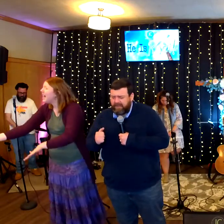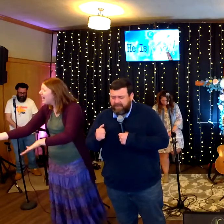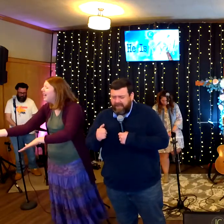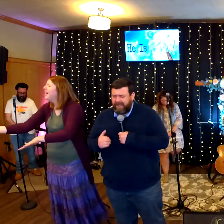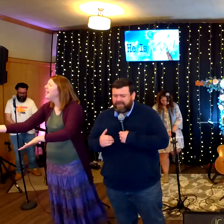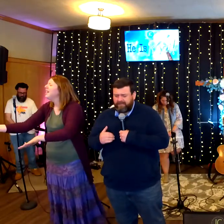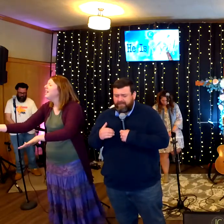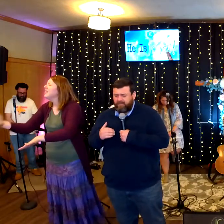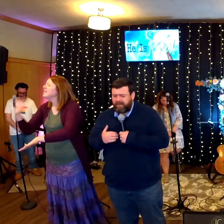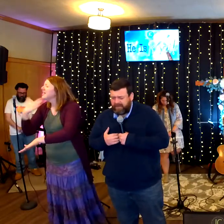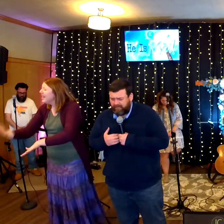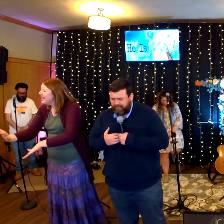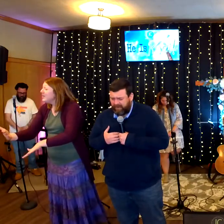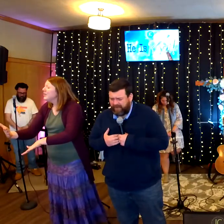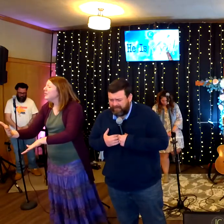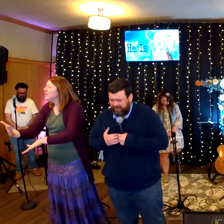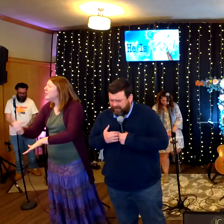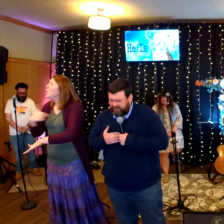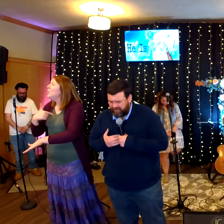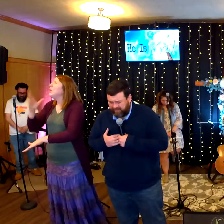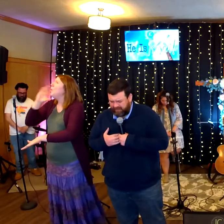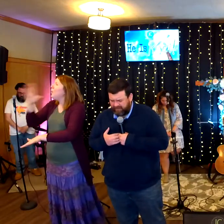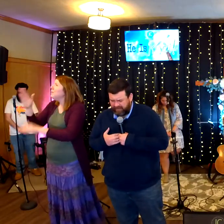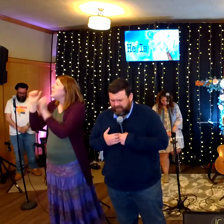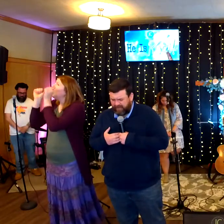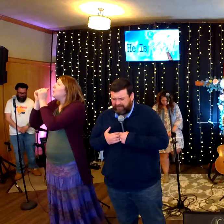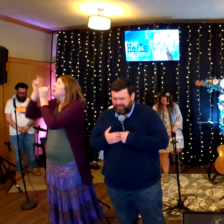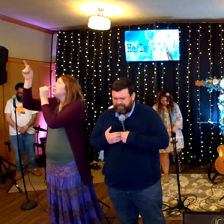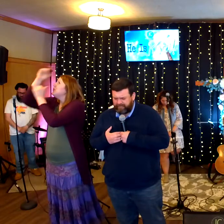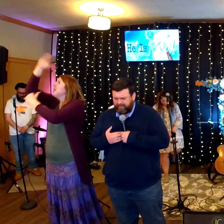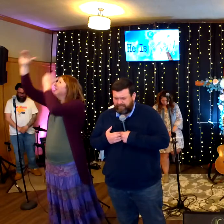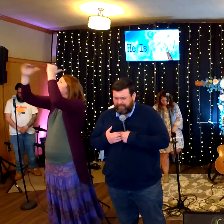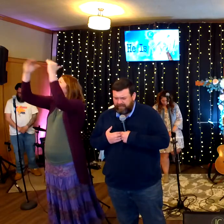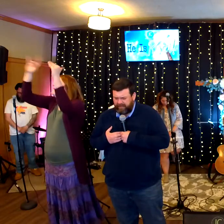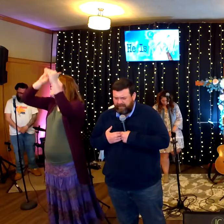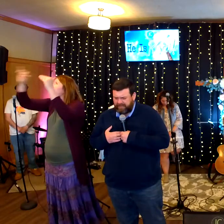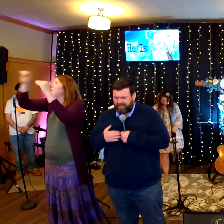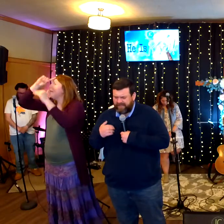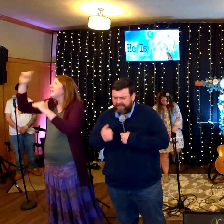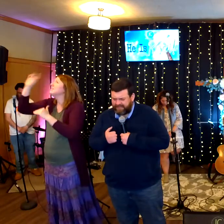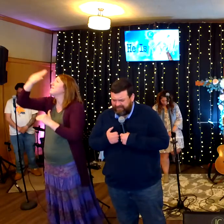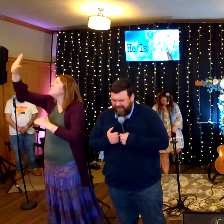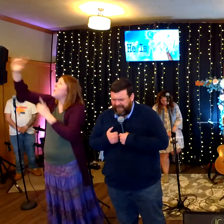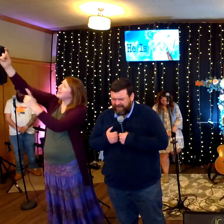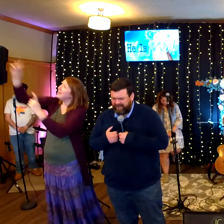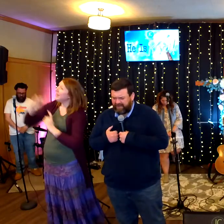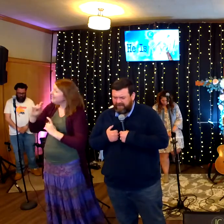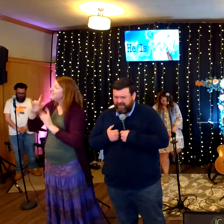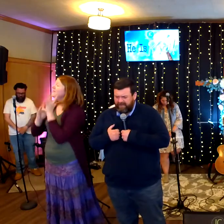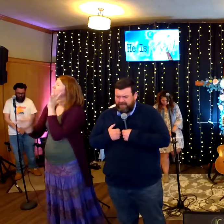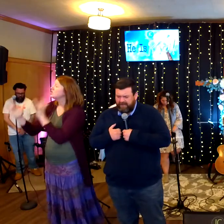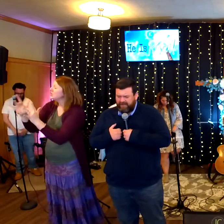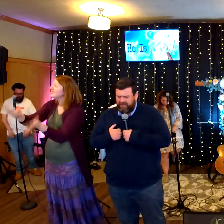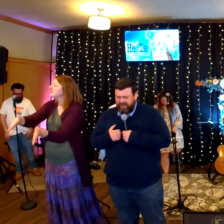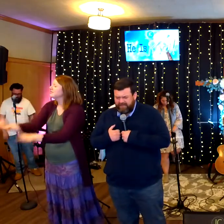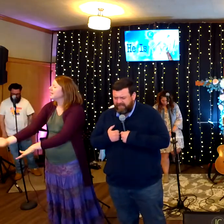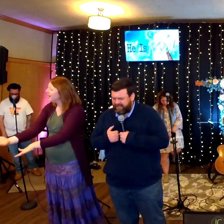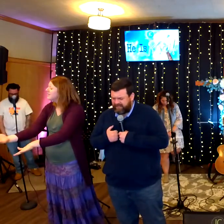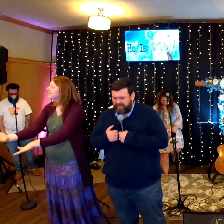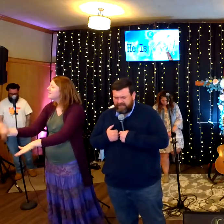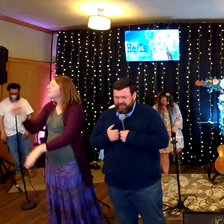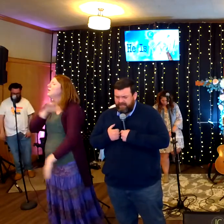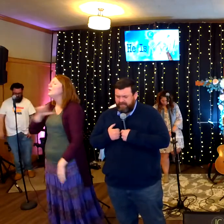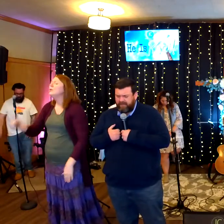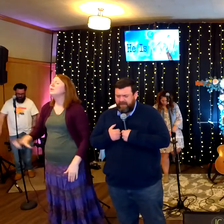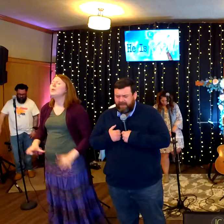that we can actually be with you forever in eternity, Lord God. It's because of that, Lord